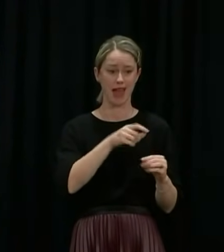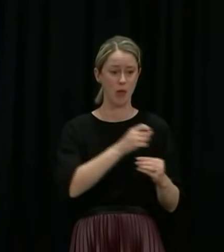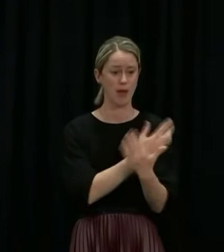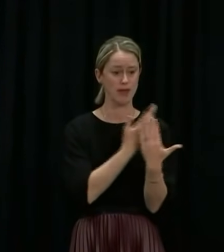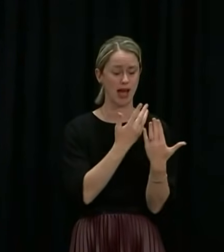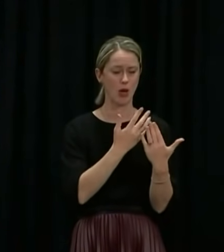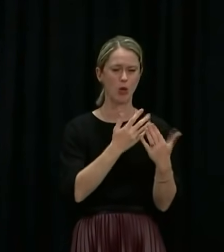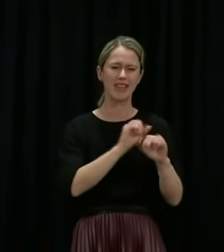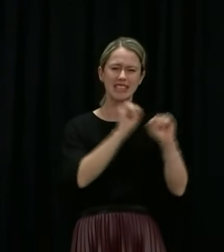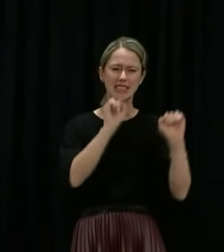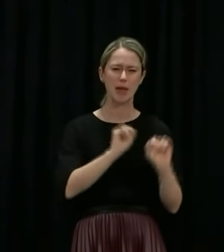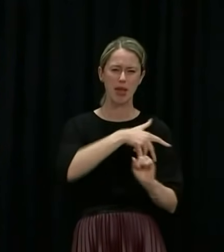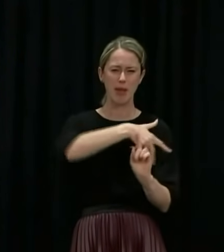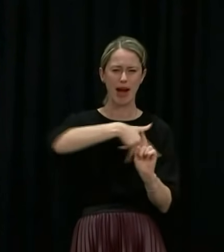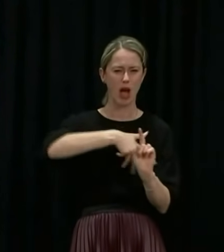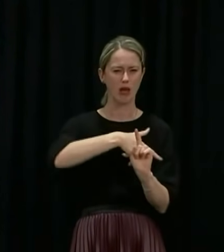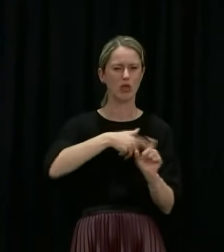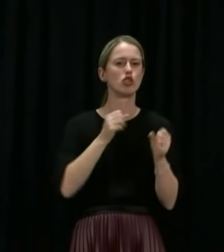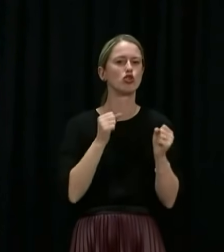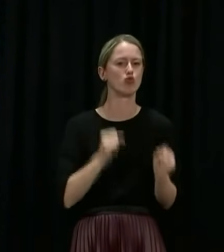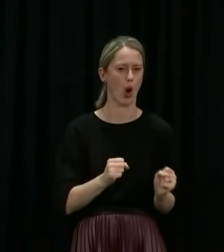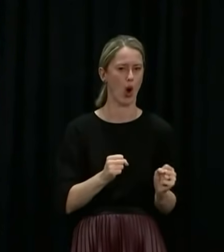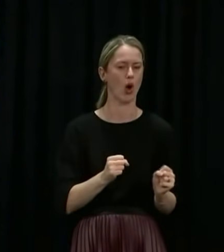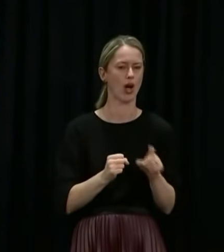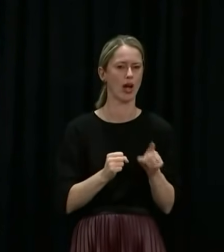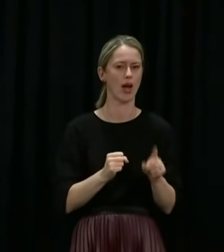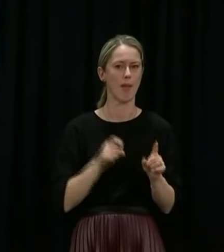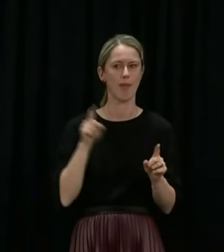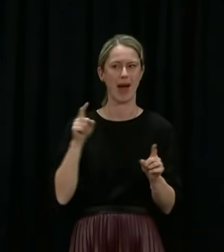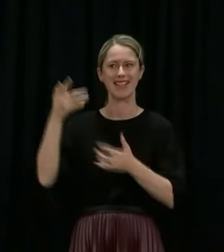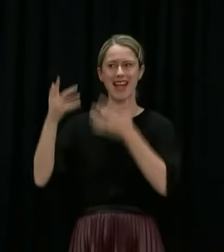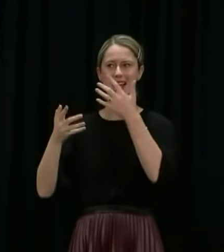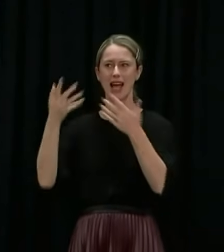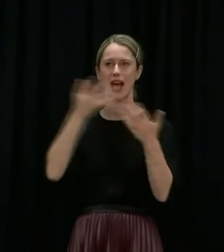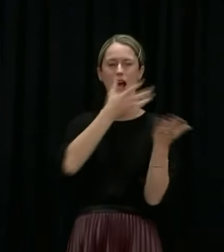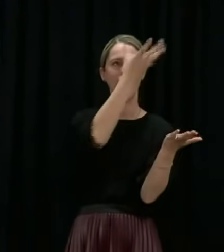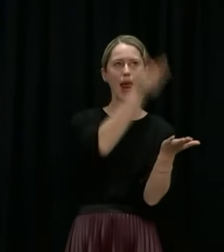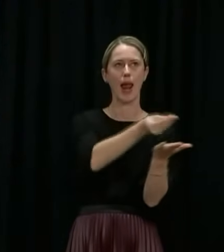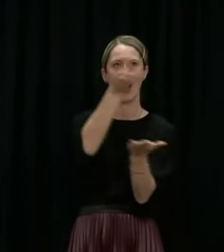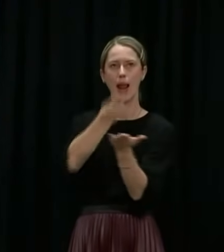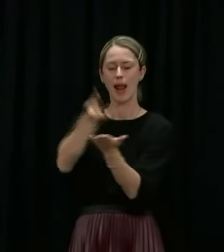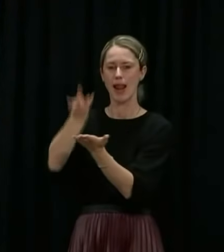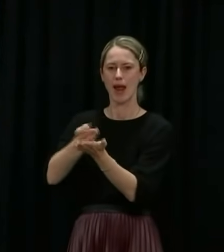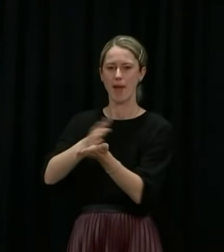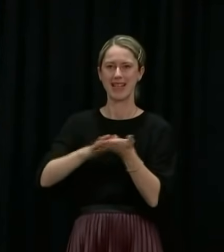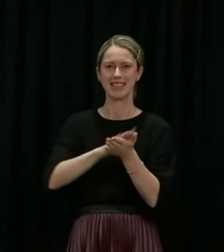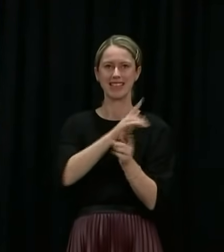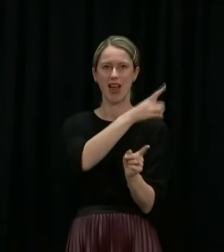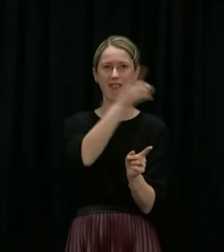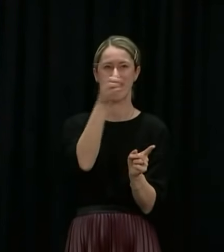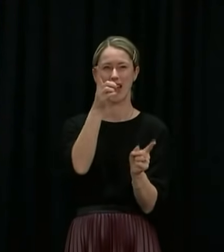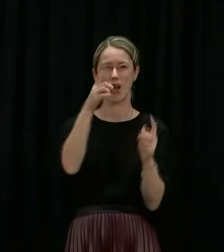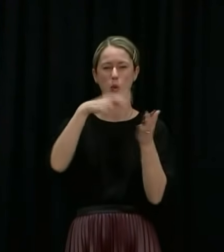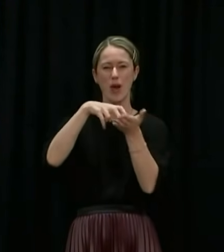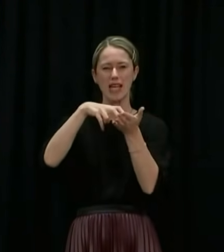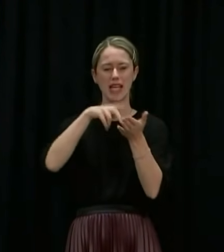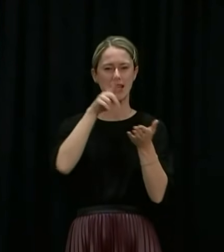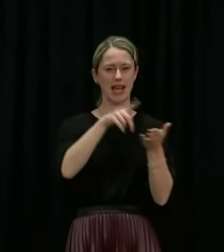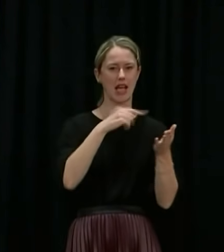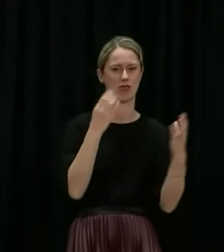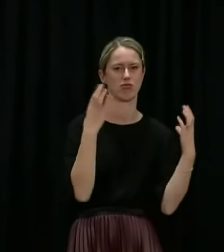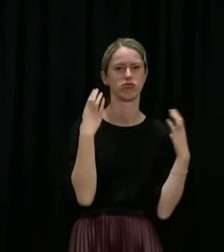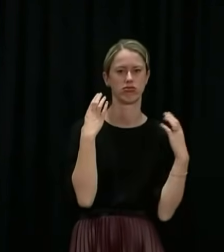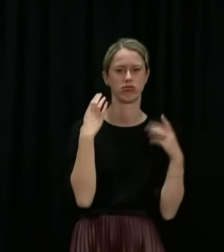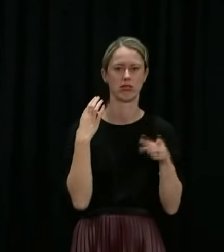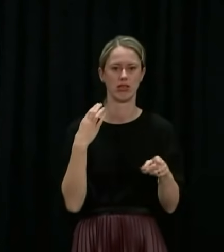system itself is very robust, but it is drawing down data sources from other places, and so that does create some strain there.